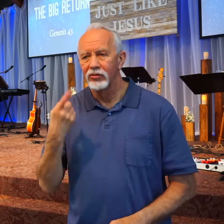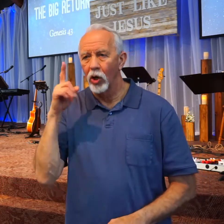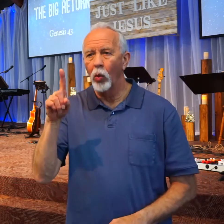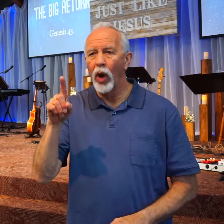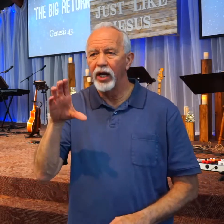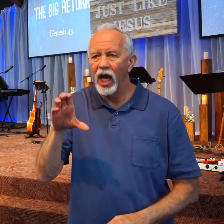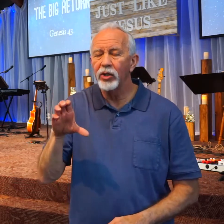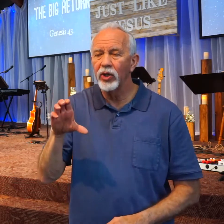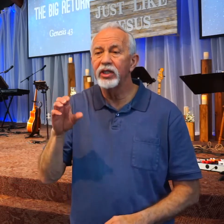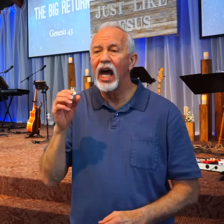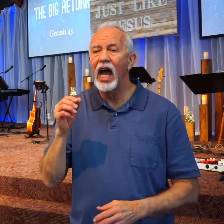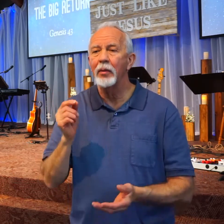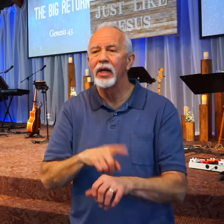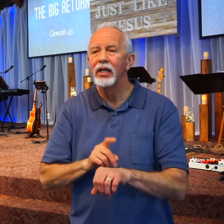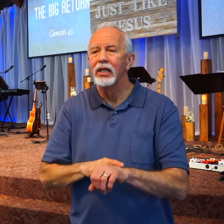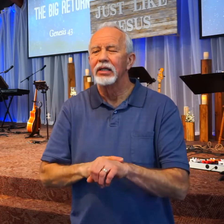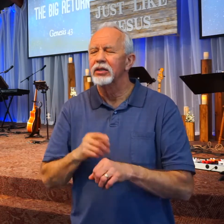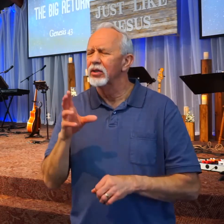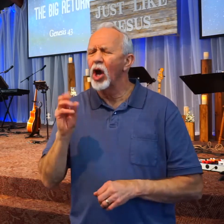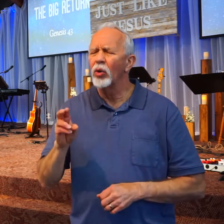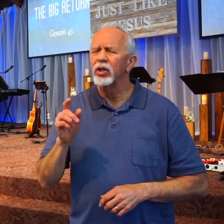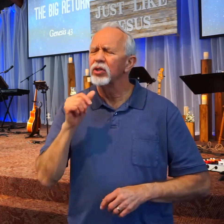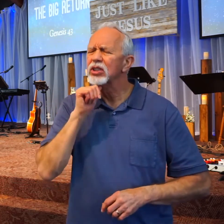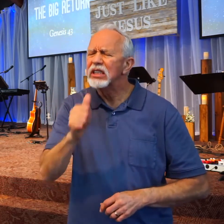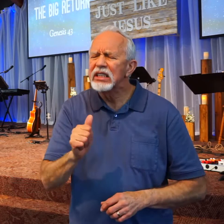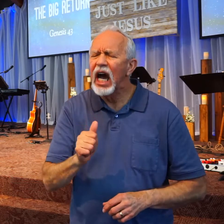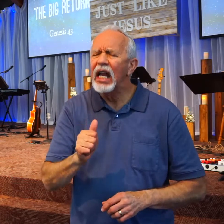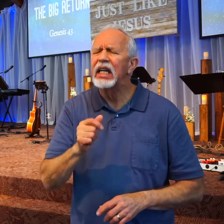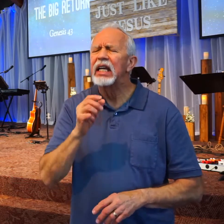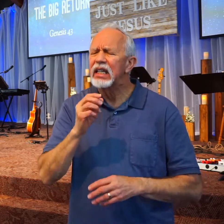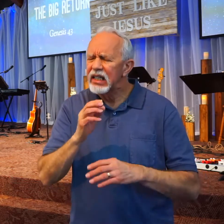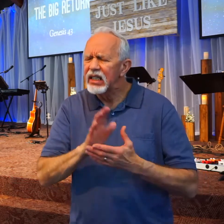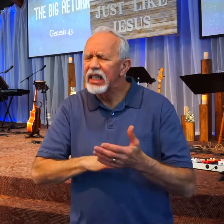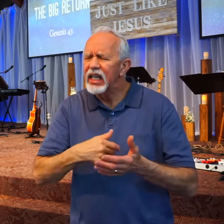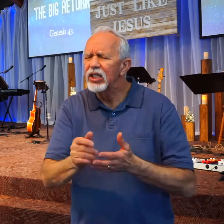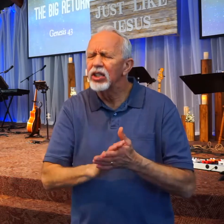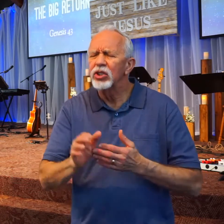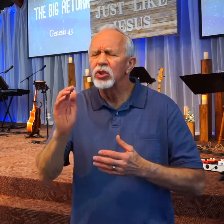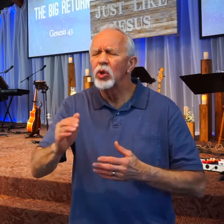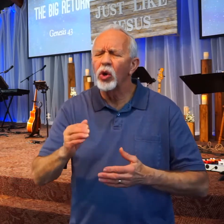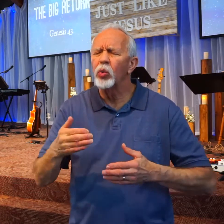100,000th time, no. You have not cleaned your room yet, but I just want a little bit.